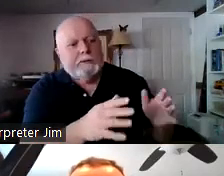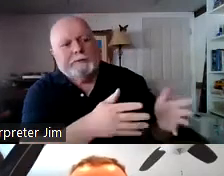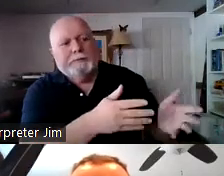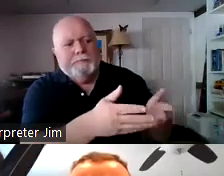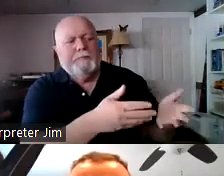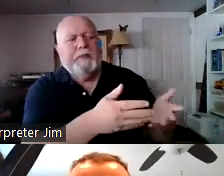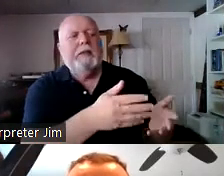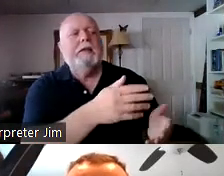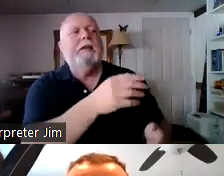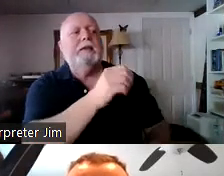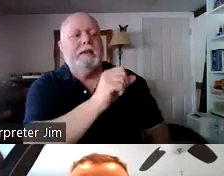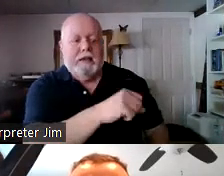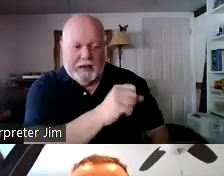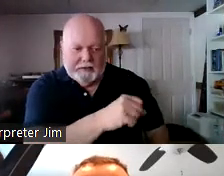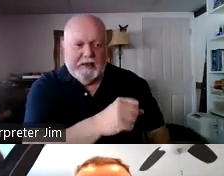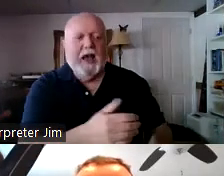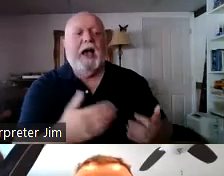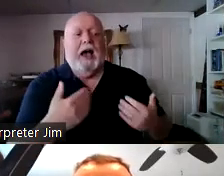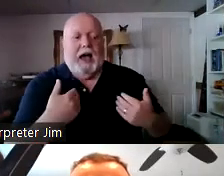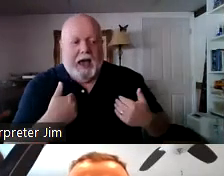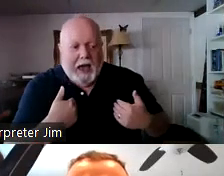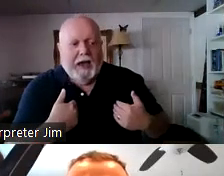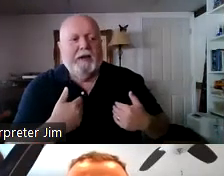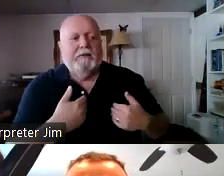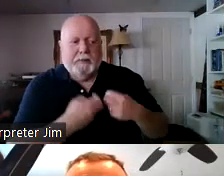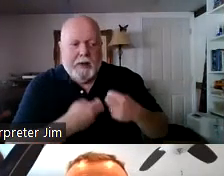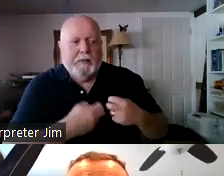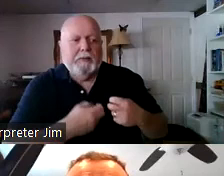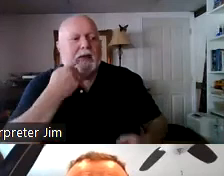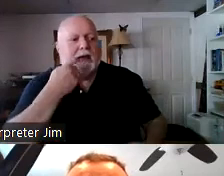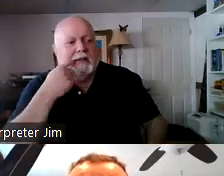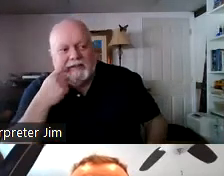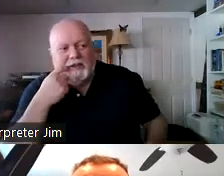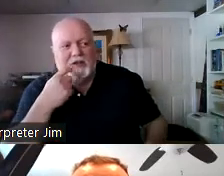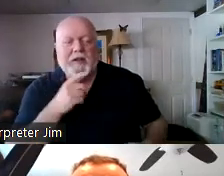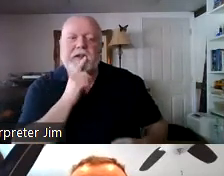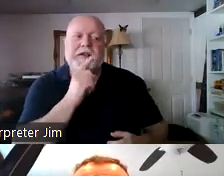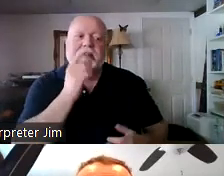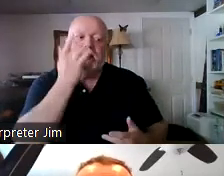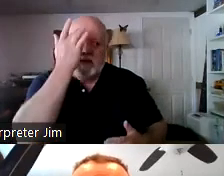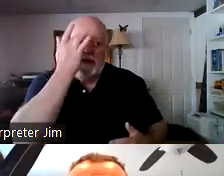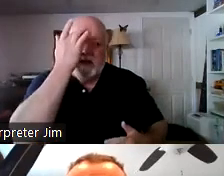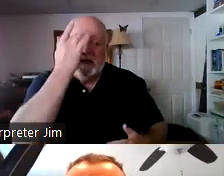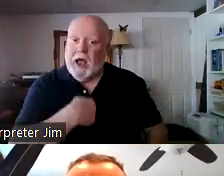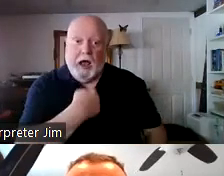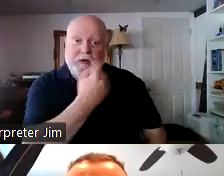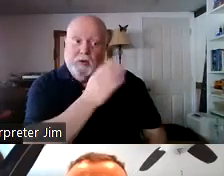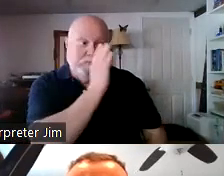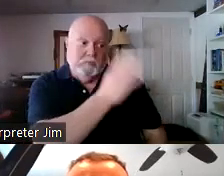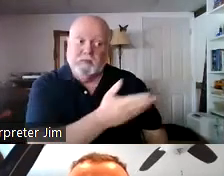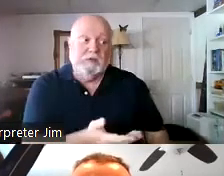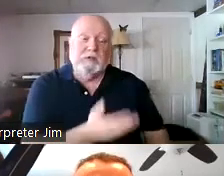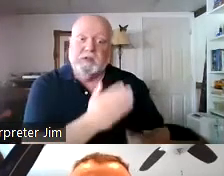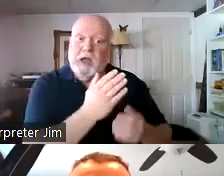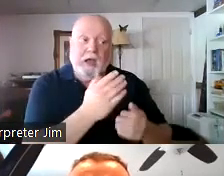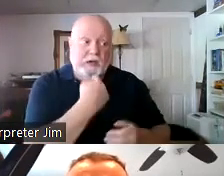I deal with an addiction. I deal with something that's a disease, basically. And I told them some of the things that I had done.